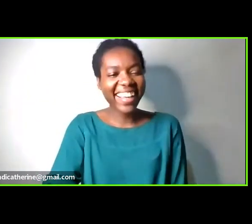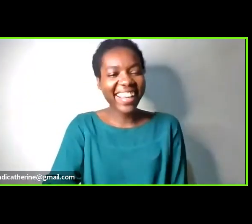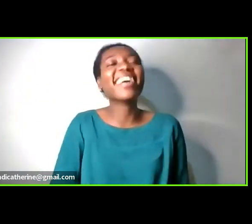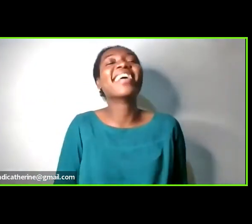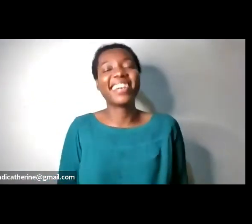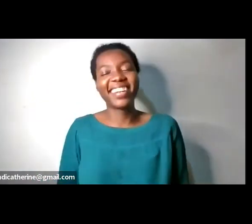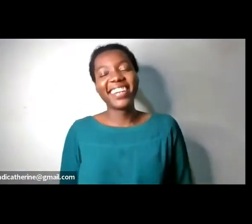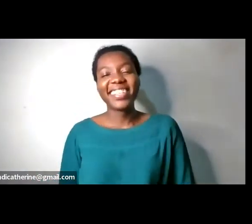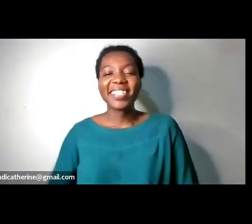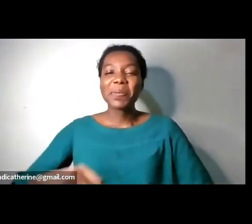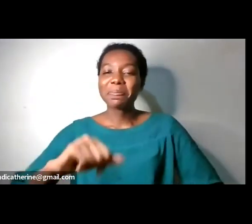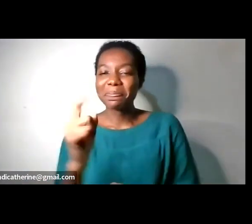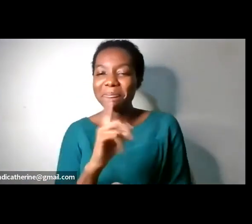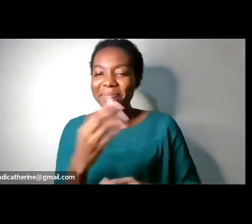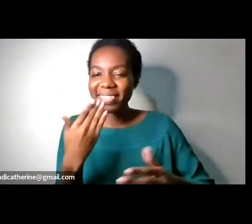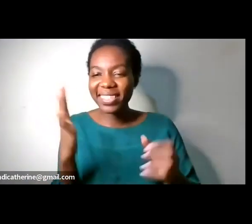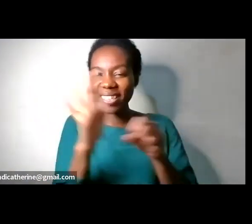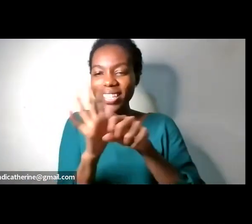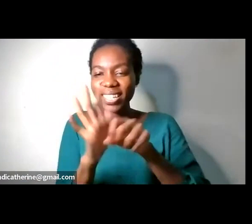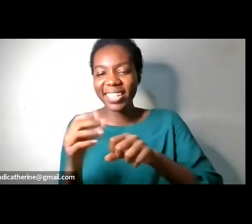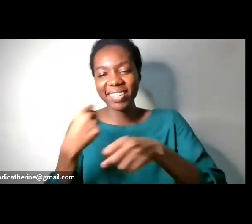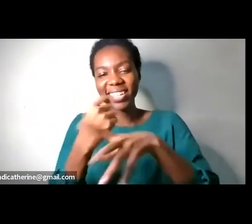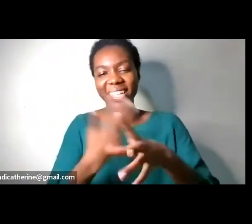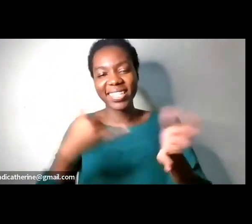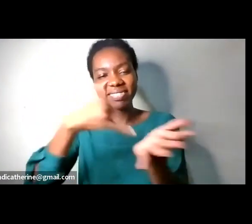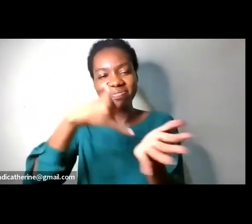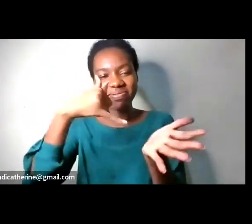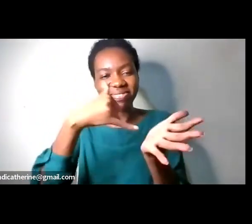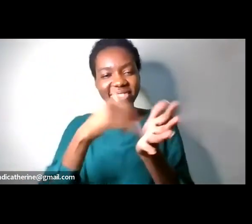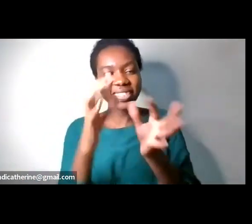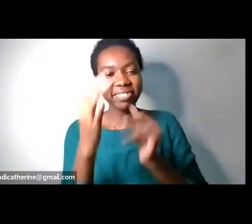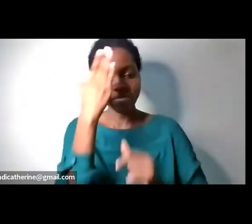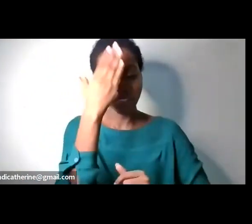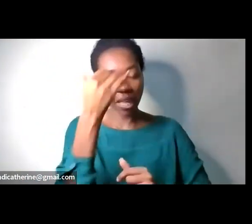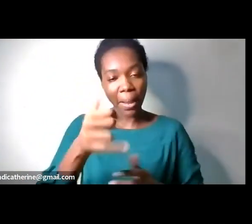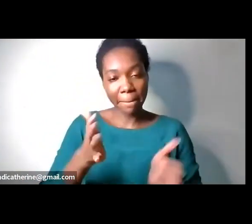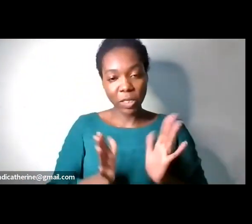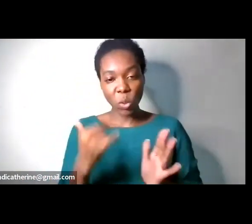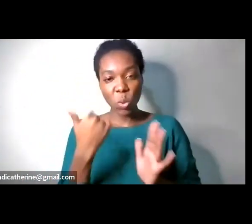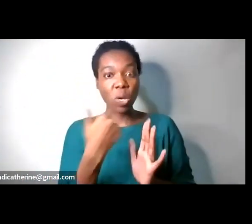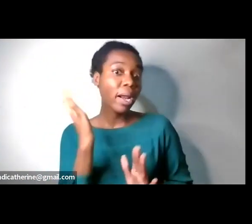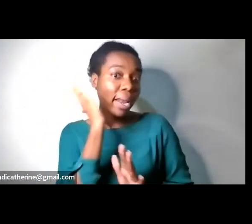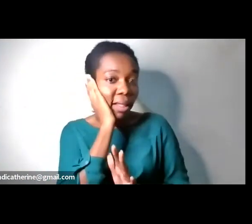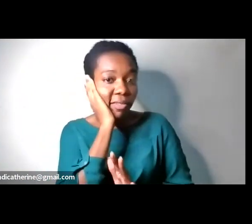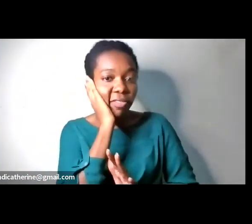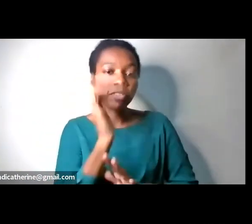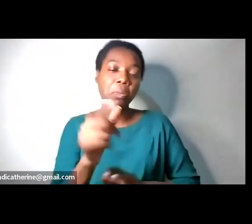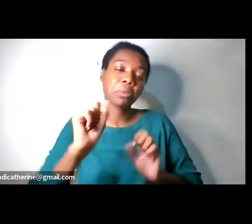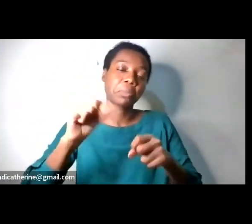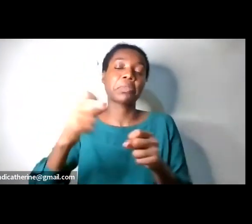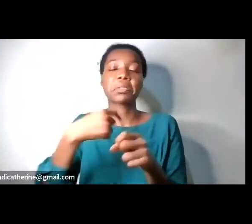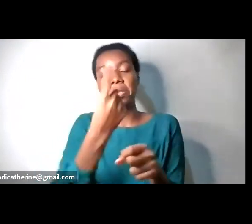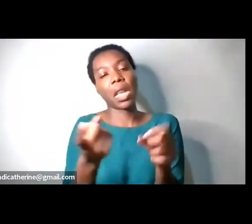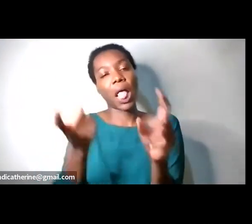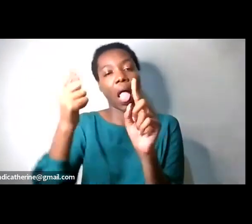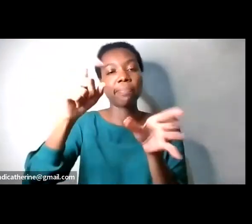So thank you very much, Catherine Sidandi, for making us inclusive. Please, if you know somebody who has hearing impairment, you can ask them to come. We